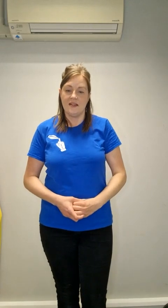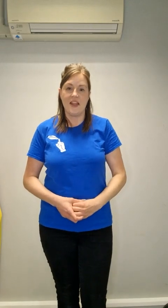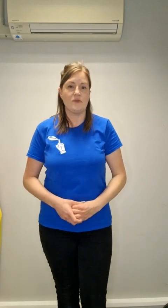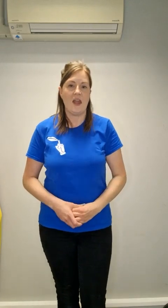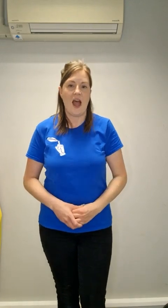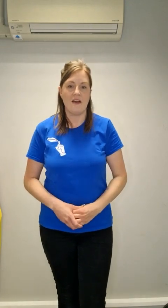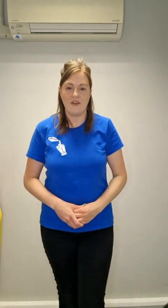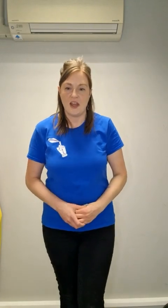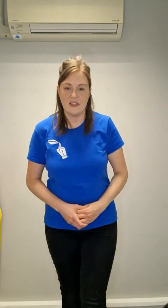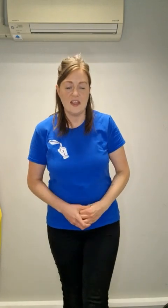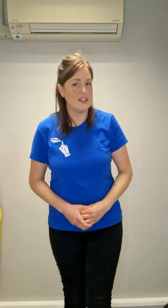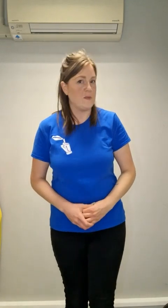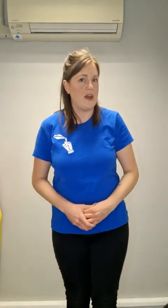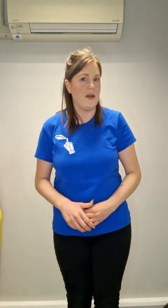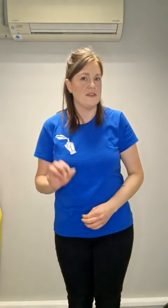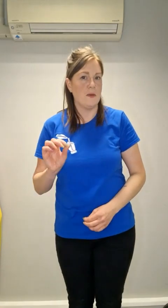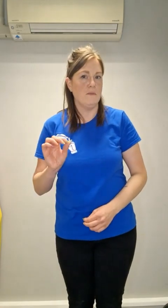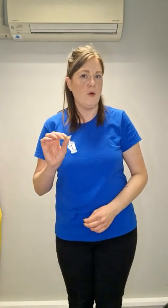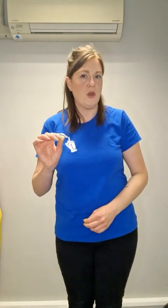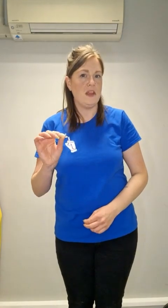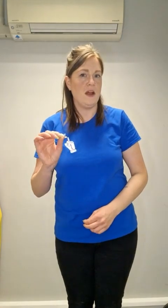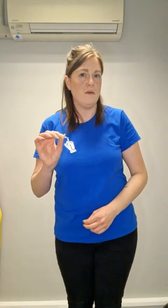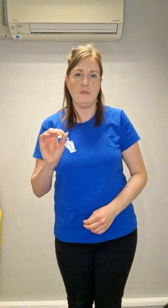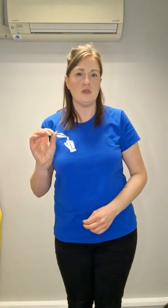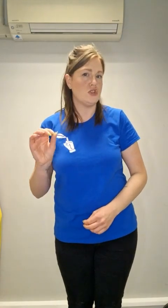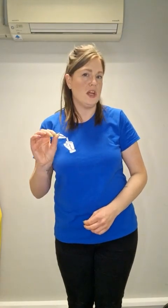Next we have, I think it's pronounced boccia,